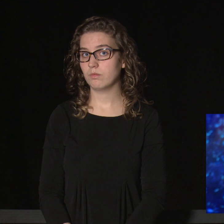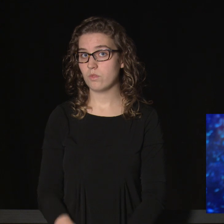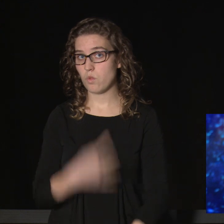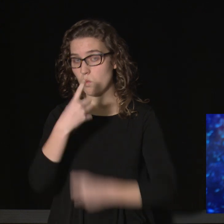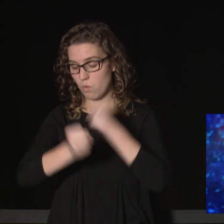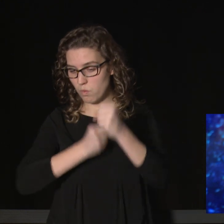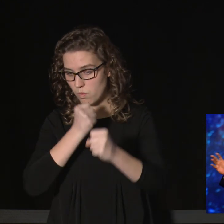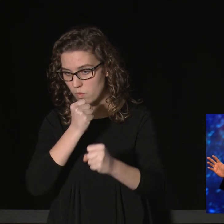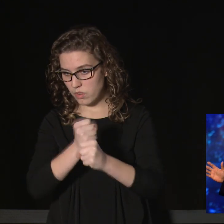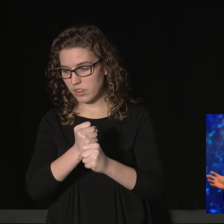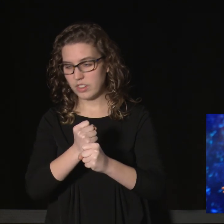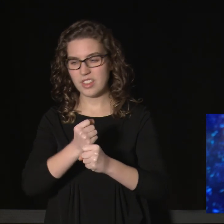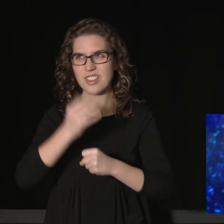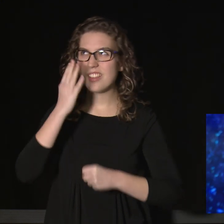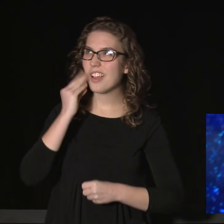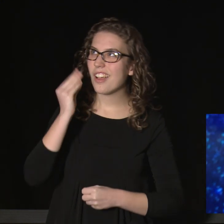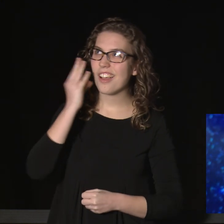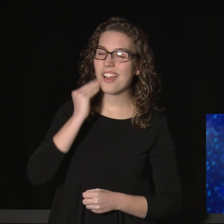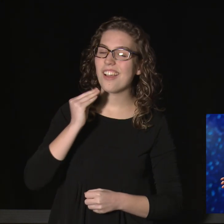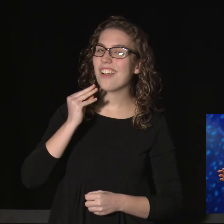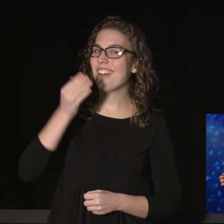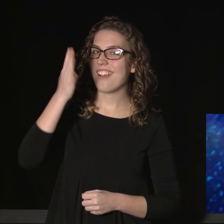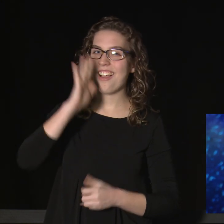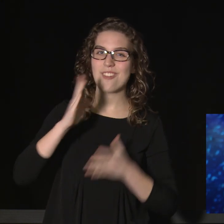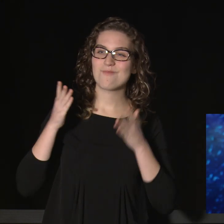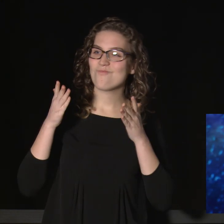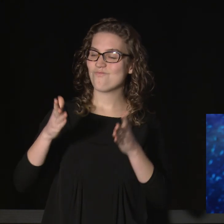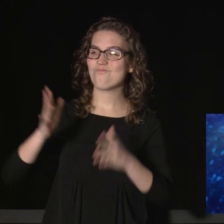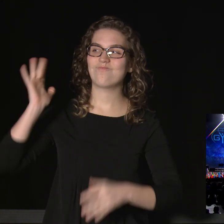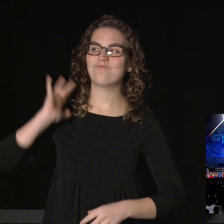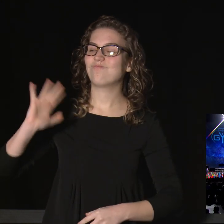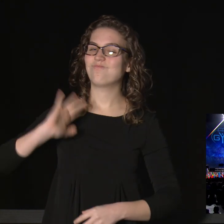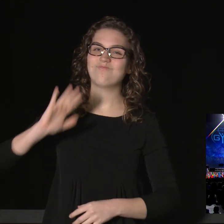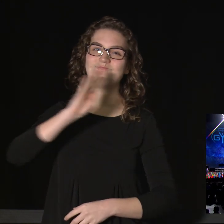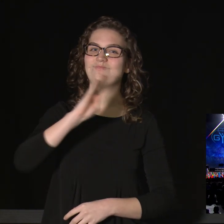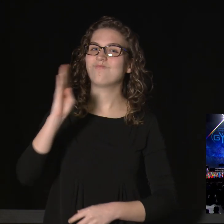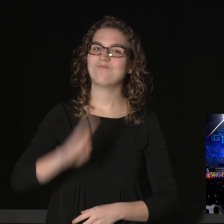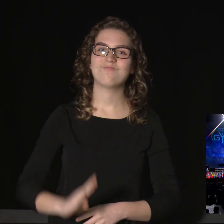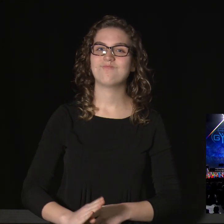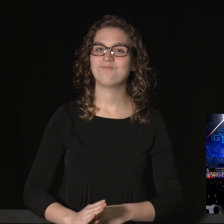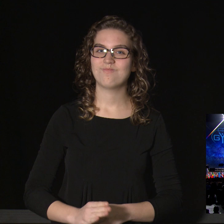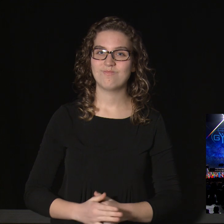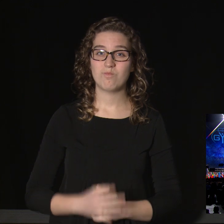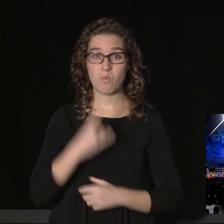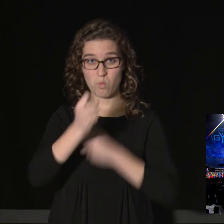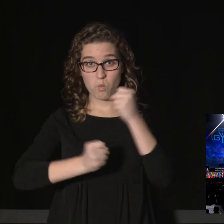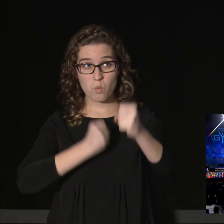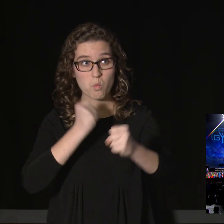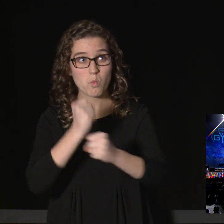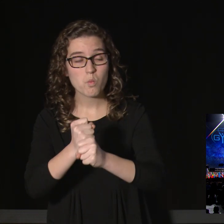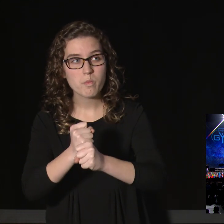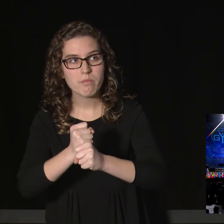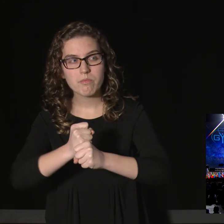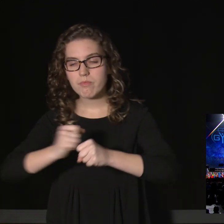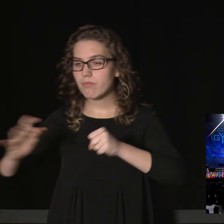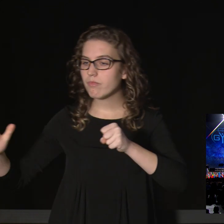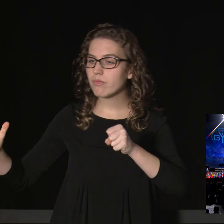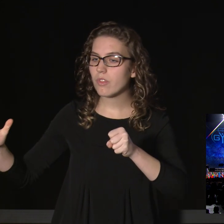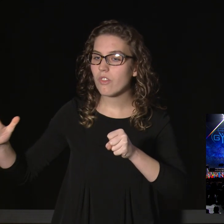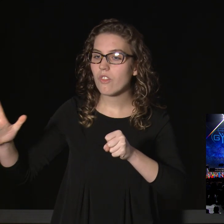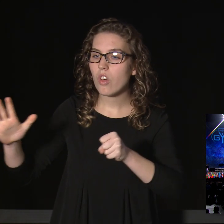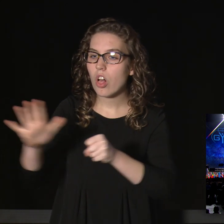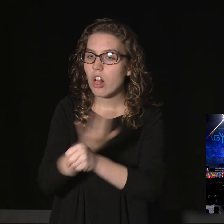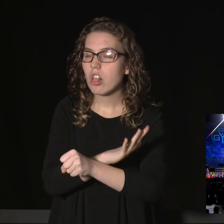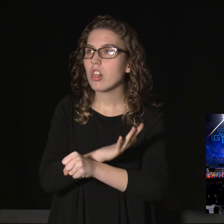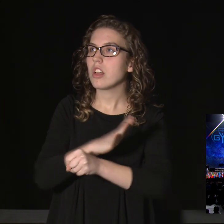One year to experience God in ways that you never have. 1 year to completely lay it all